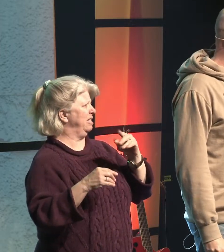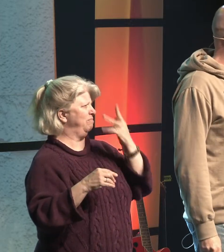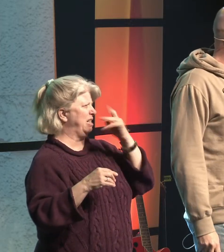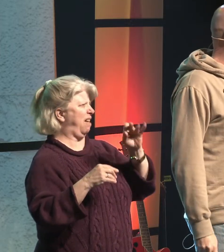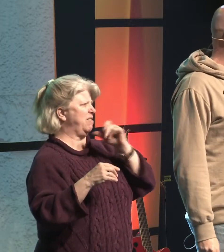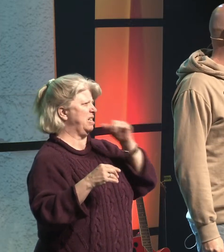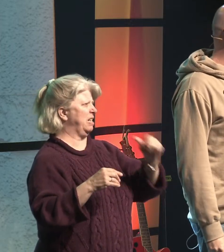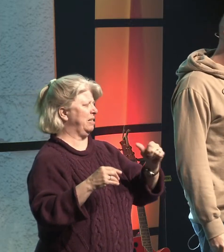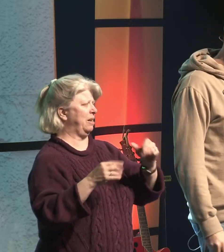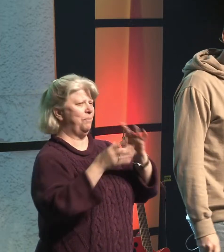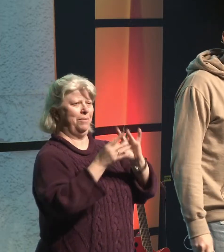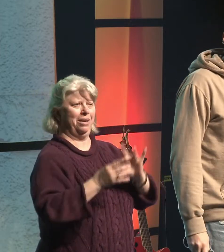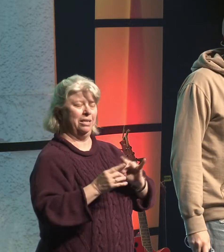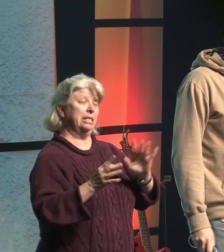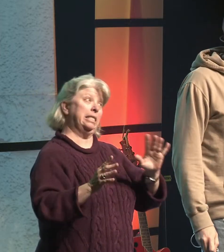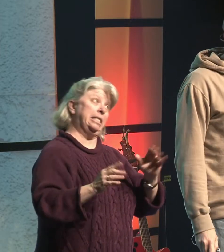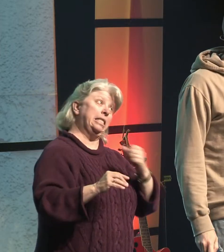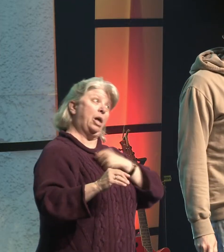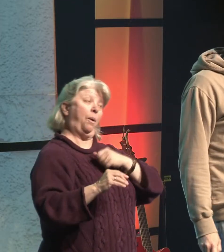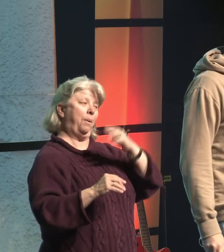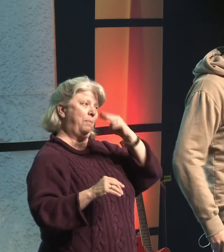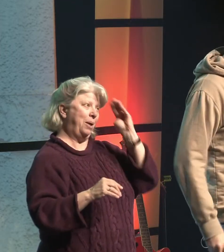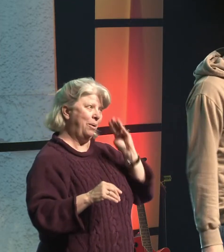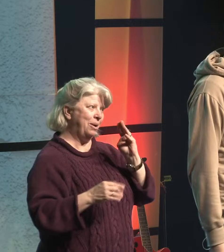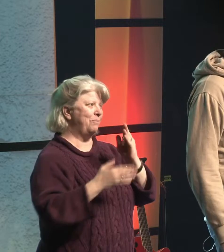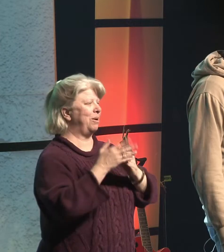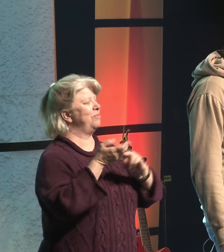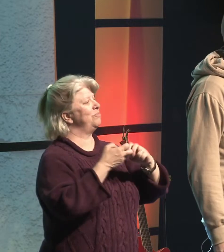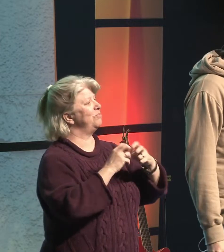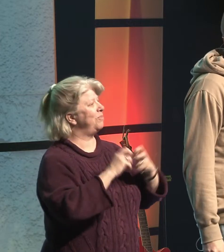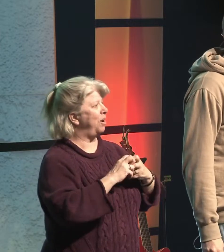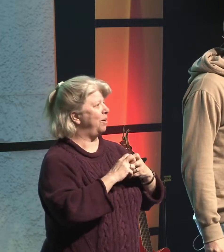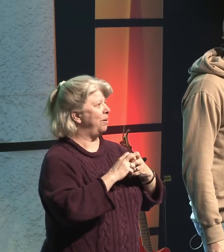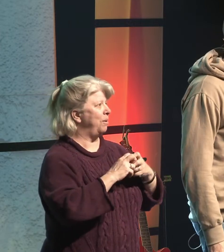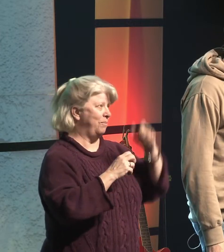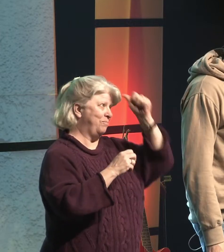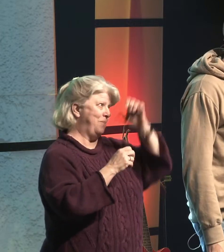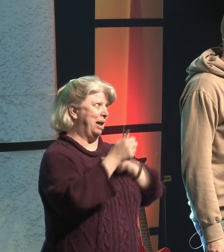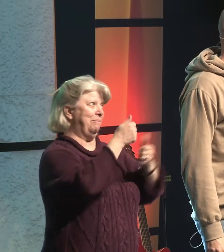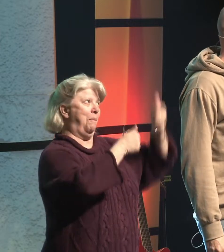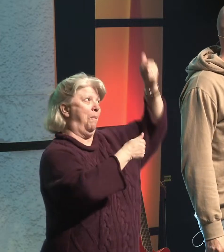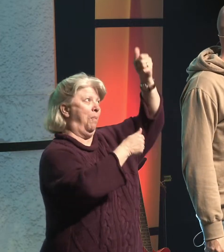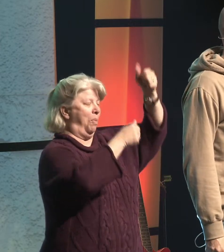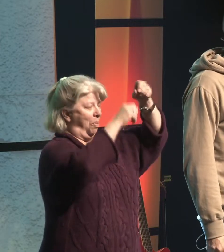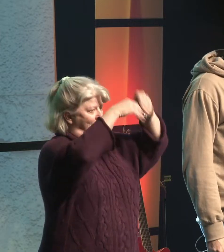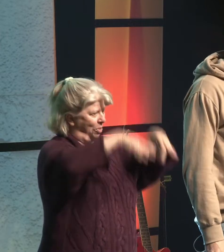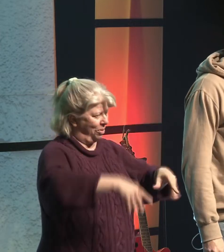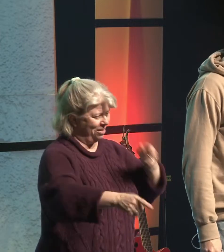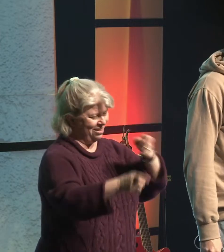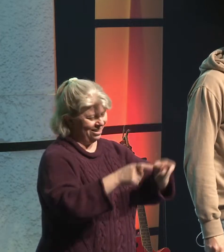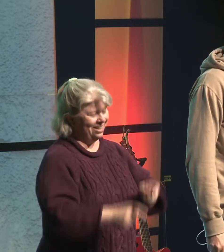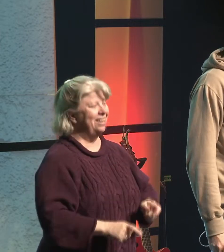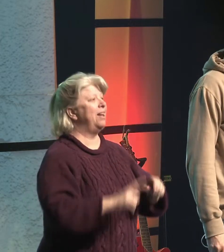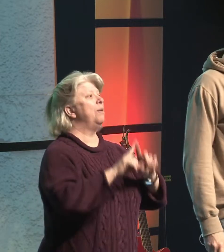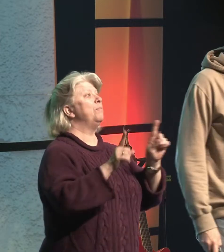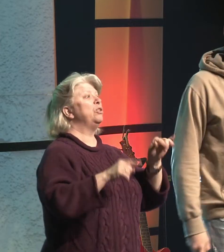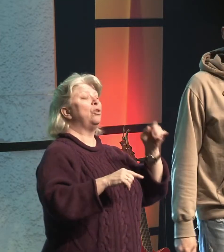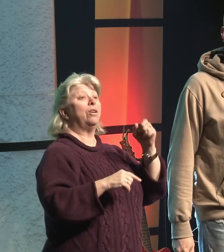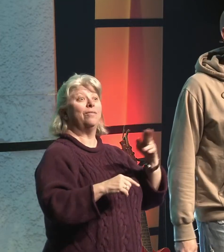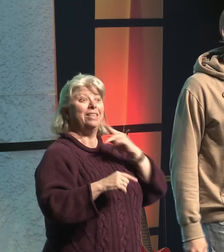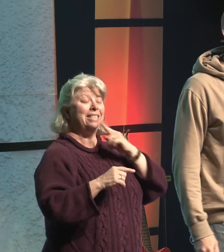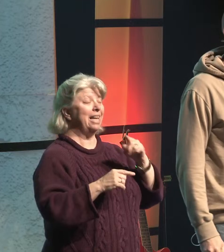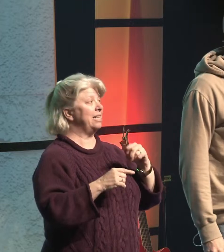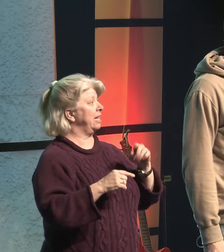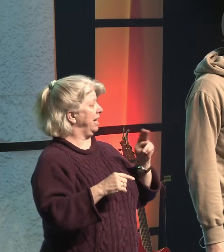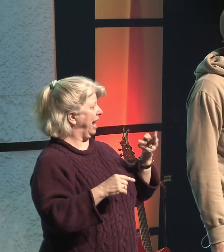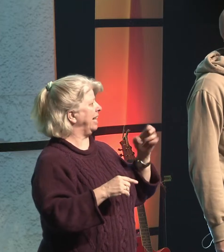mentioned, right? Sorry, this is part of the problem with patriarchy, right? So Joseph is there. And